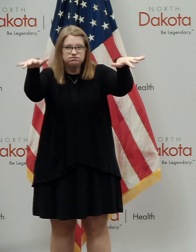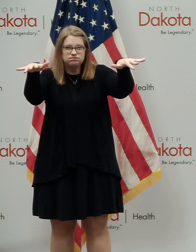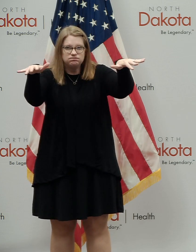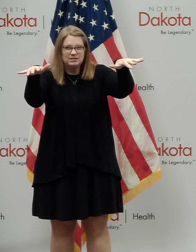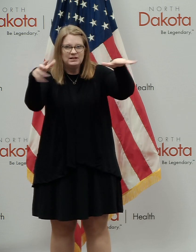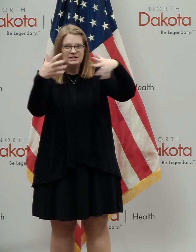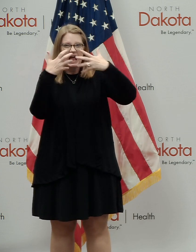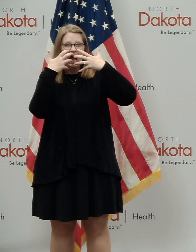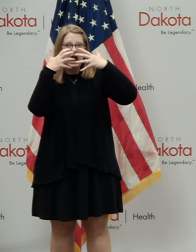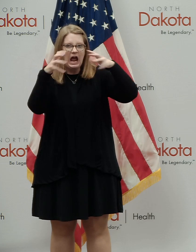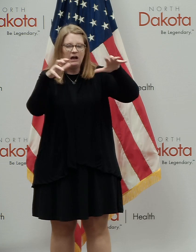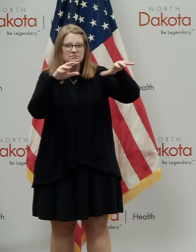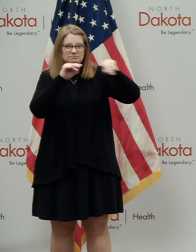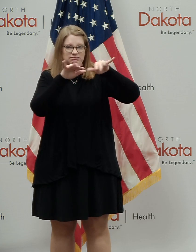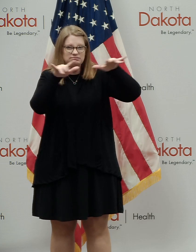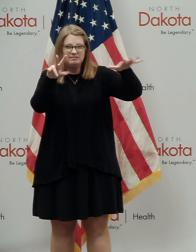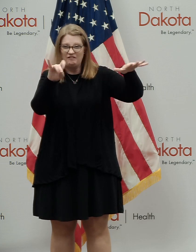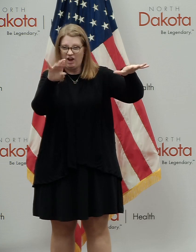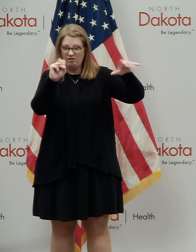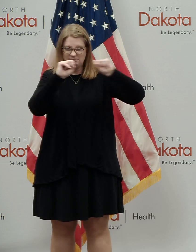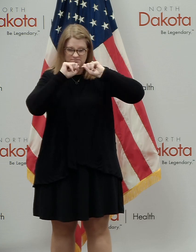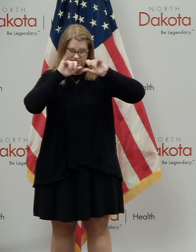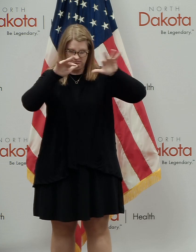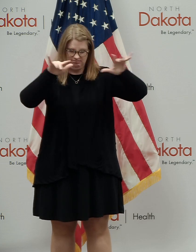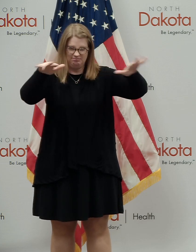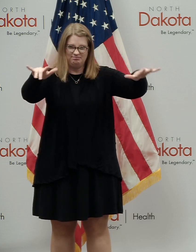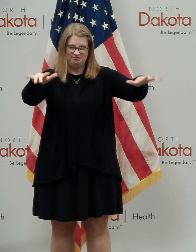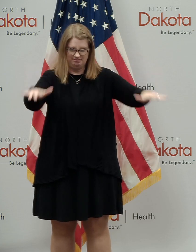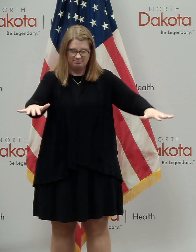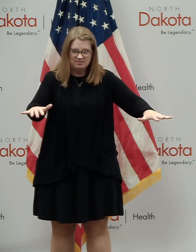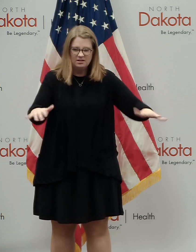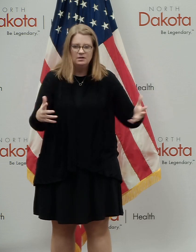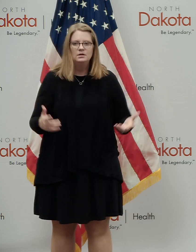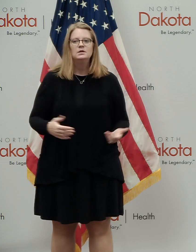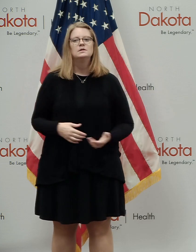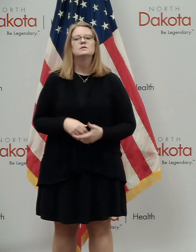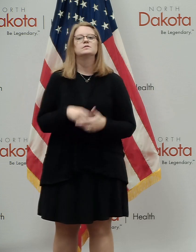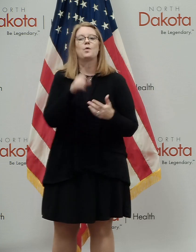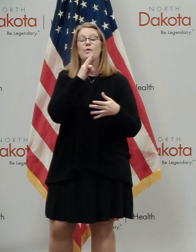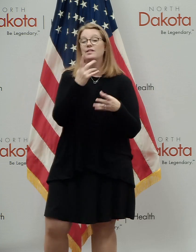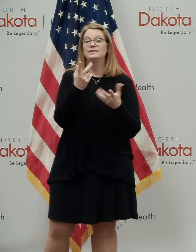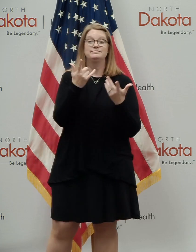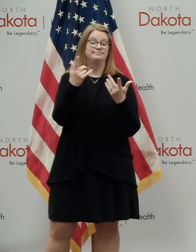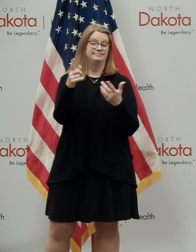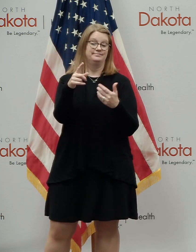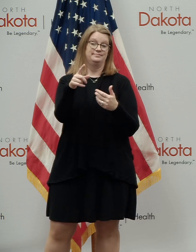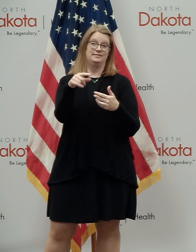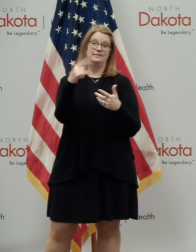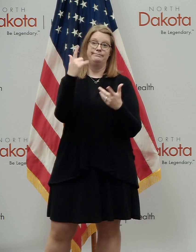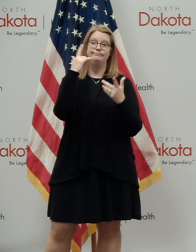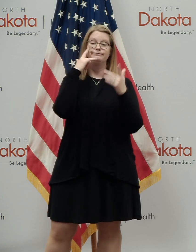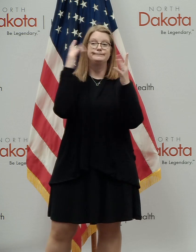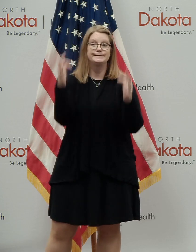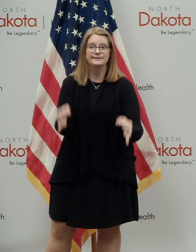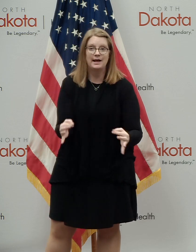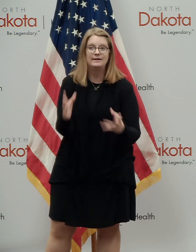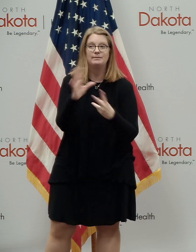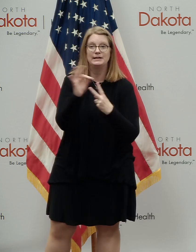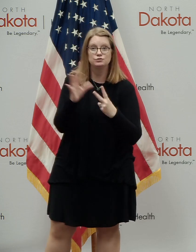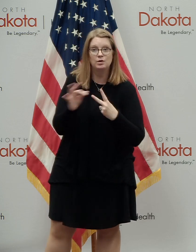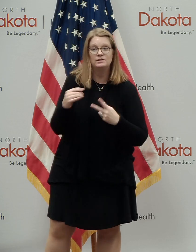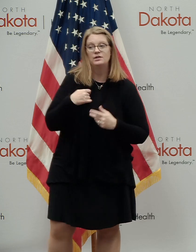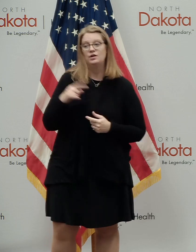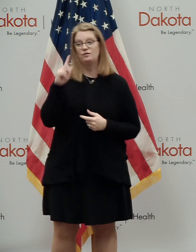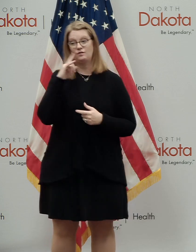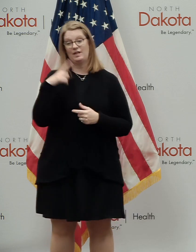those scenarios. So again, I think things to look for people is just to make choices. You heard it from some of our legislative leaders. You've